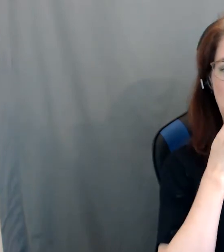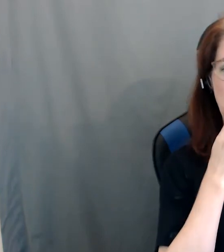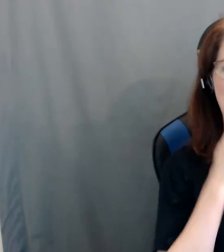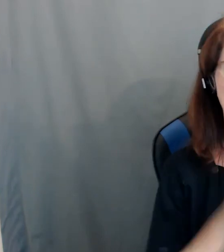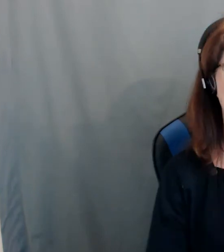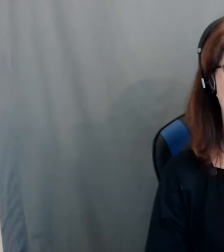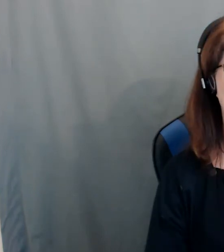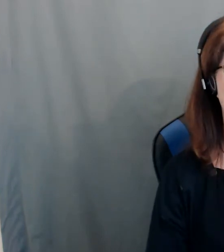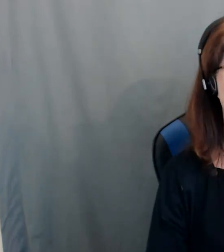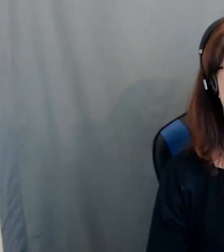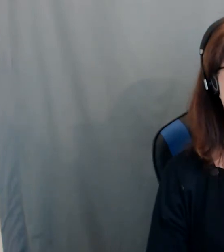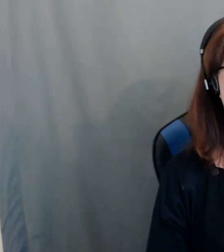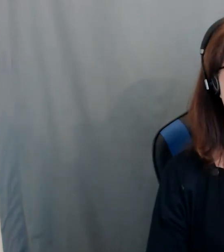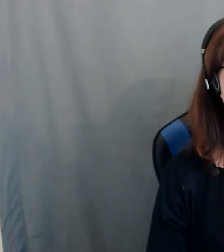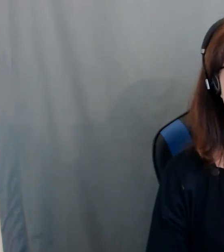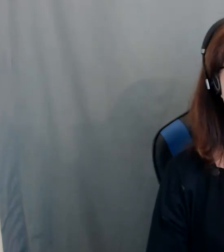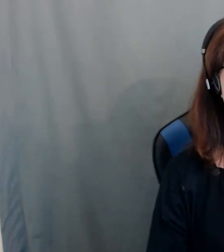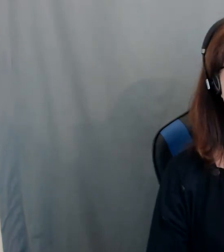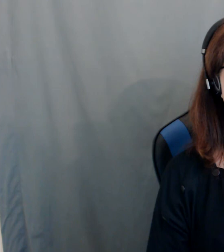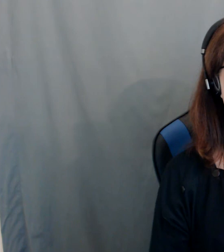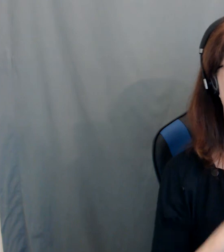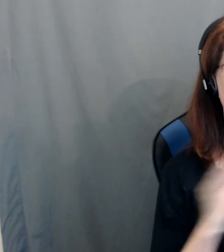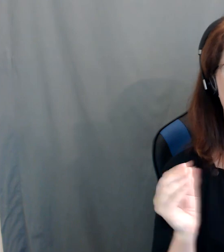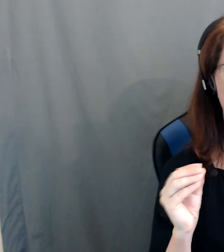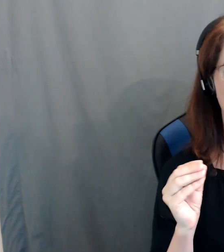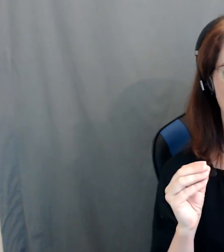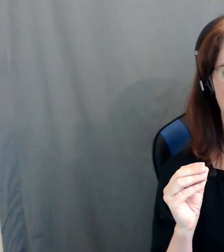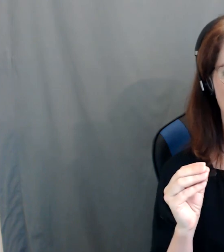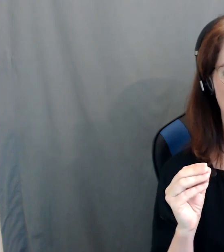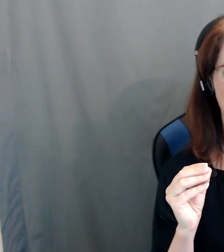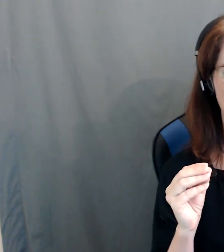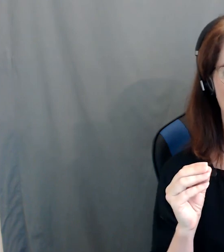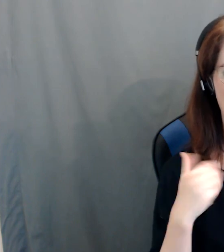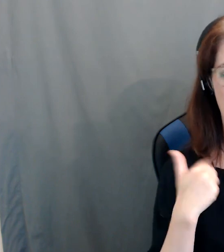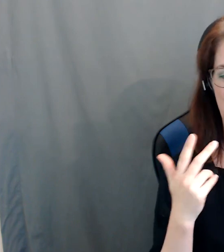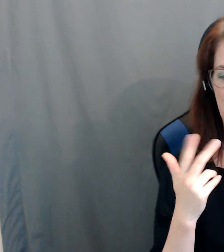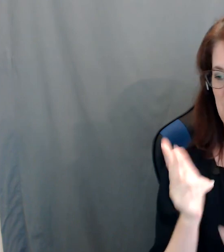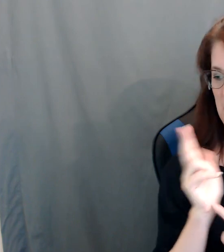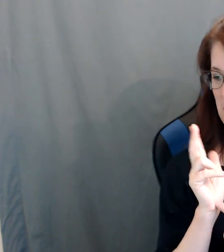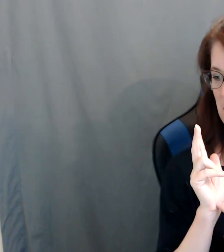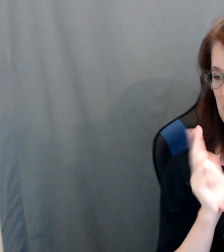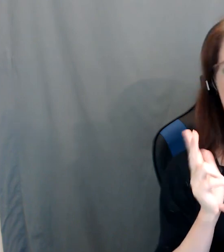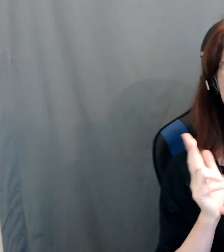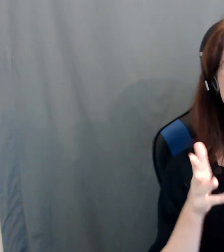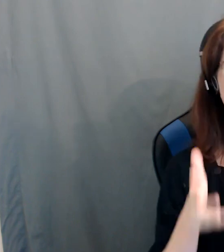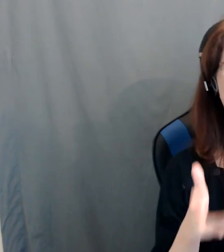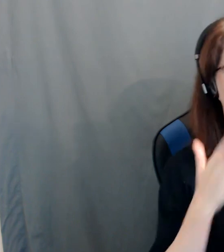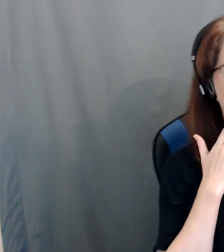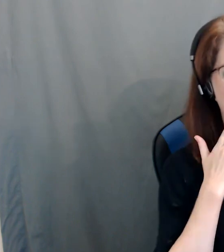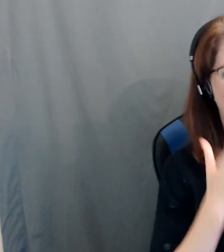anytime now, I would imagine. And we have like 3 minutes left. I want to